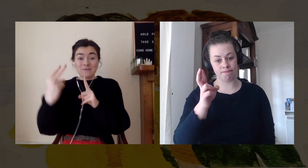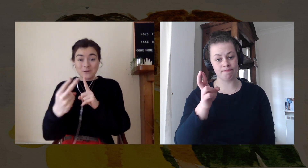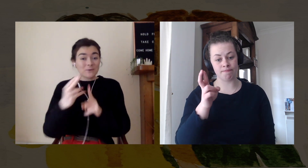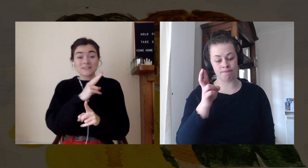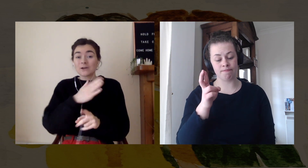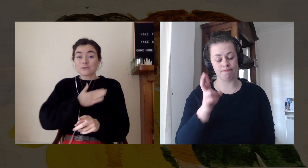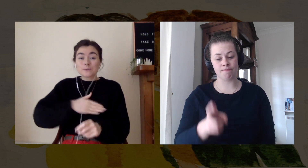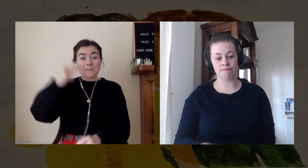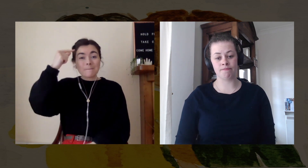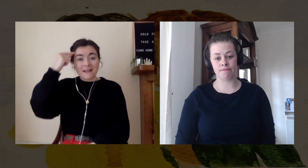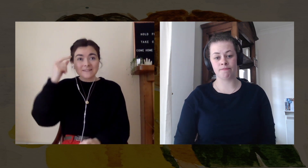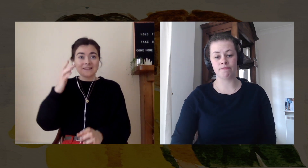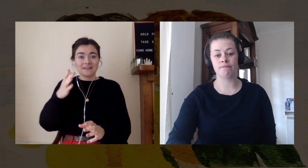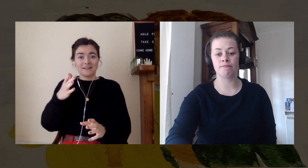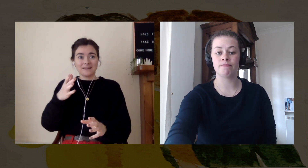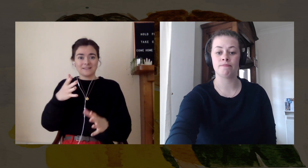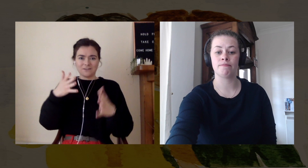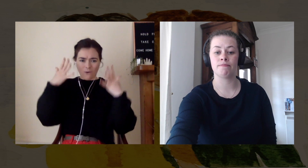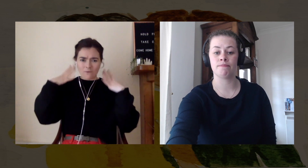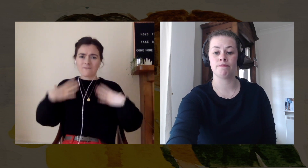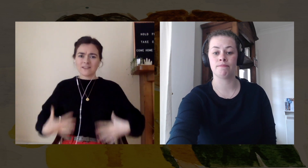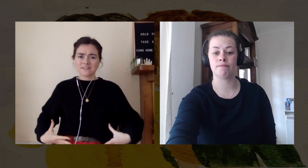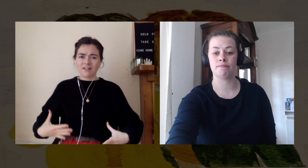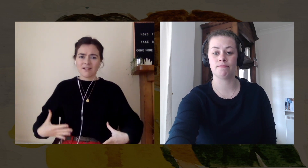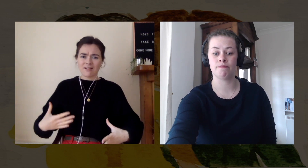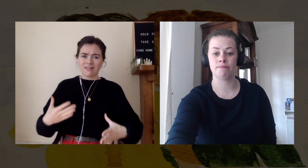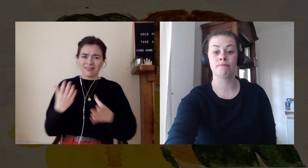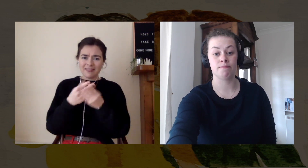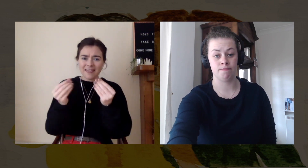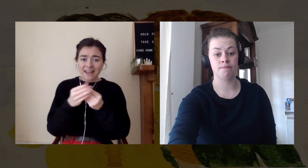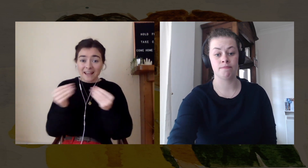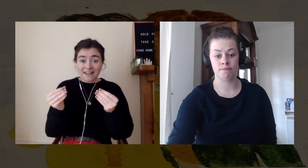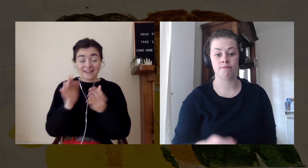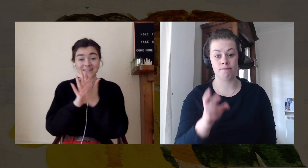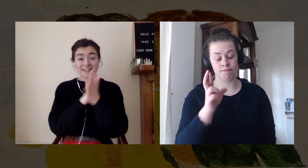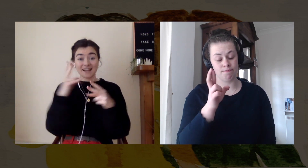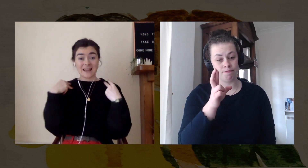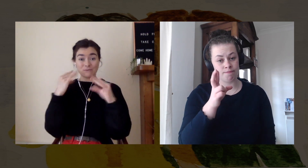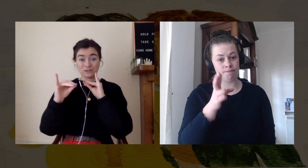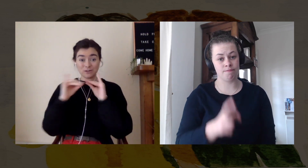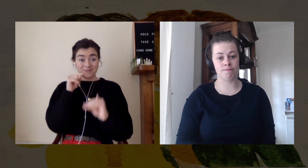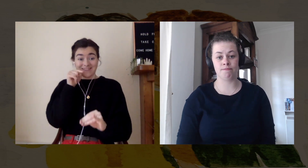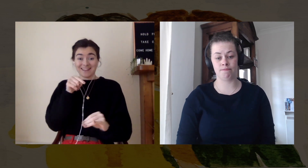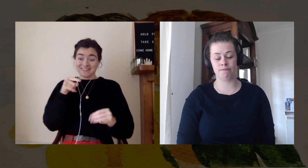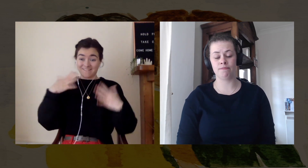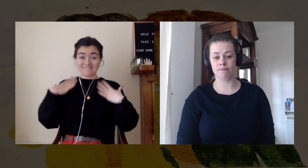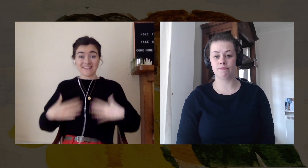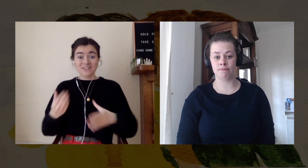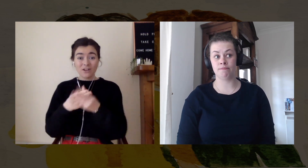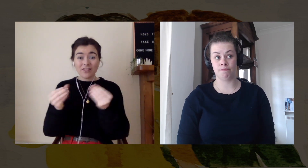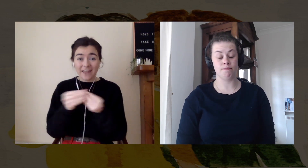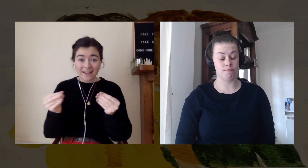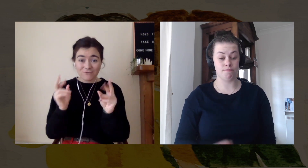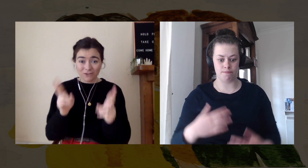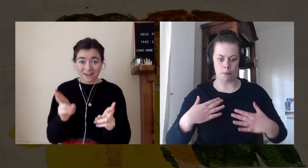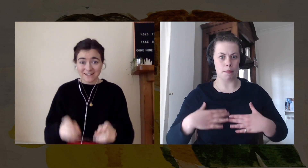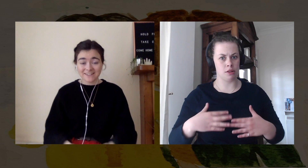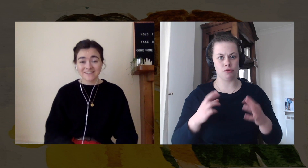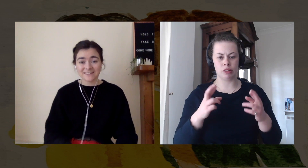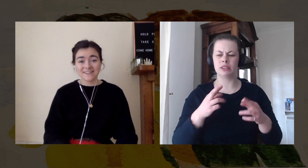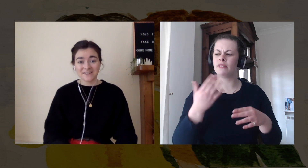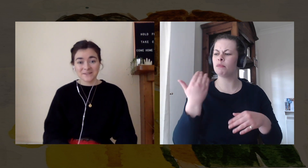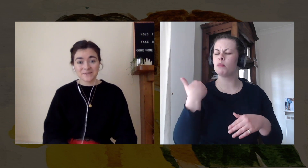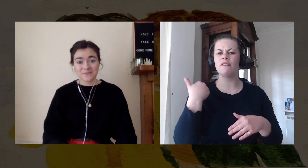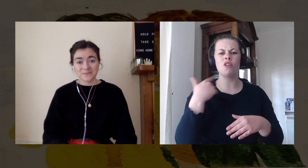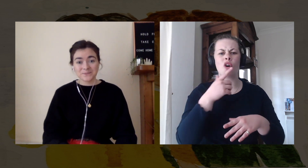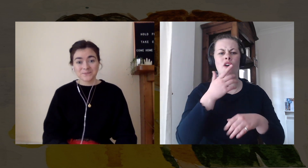a whole physical thing. No, it is. I mean, sign language interpreting is a physical thing. It is. I mean, we have talked about, what are we? We're now